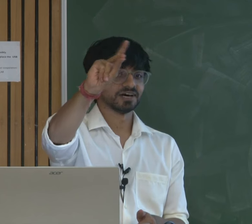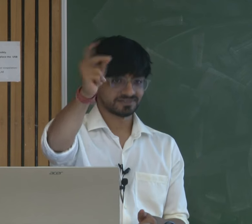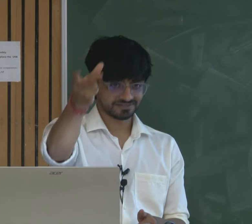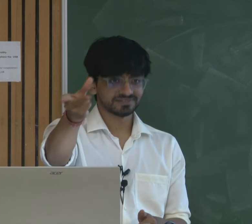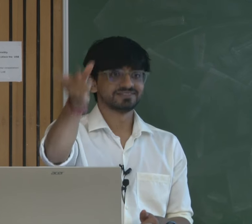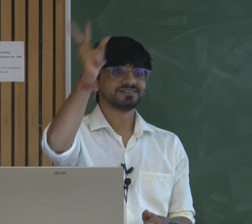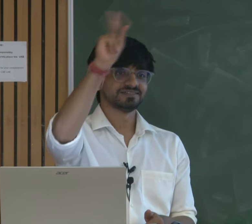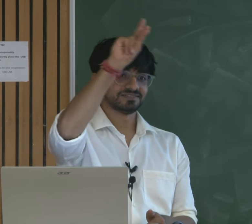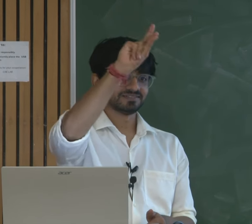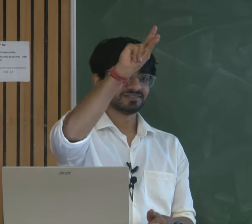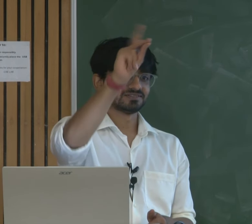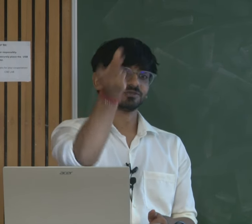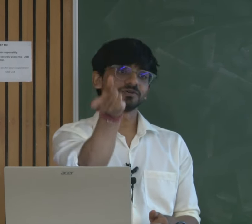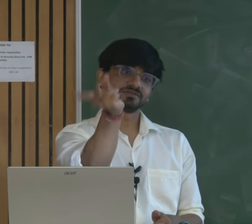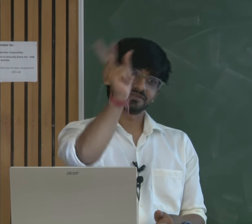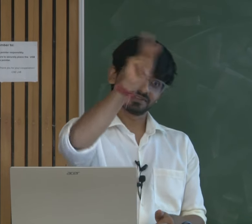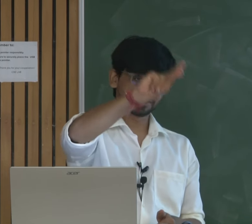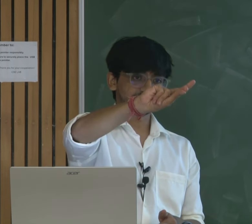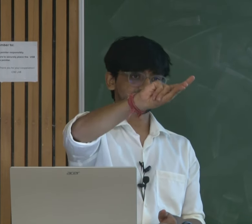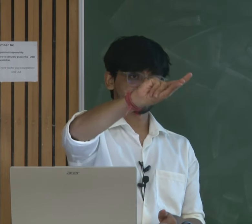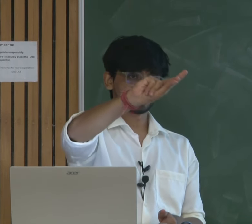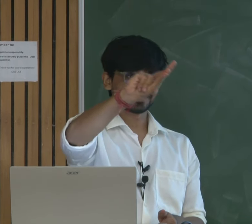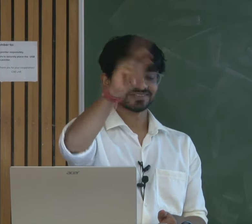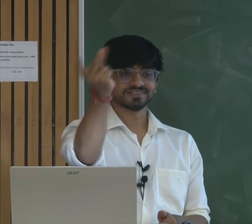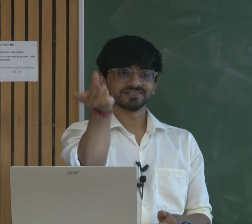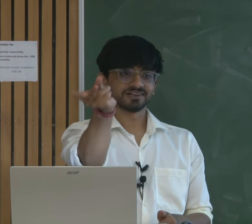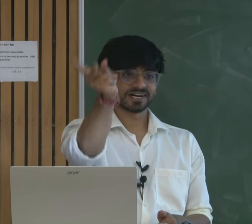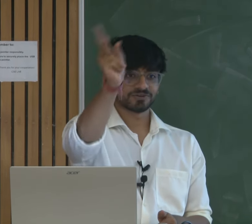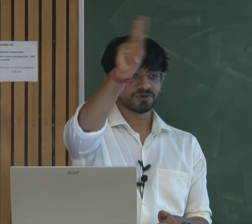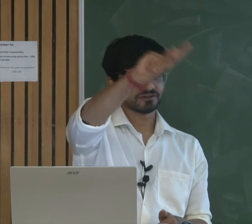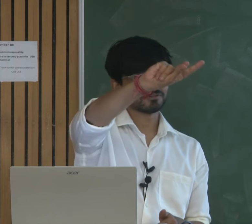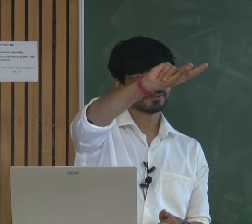yeah, no, this way, right to left.